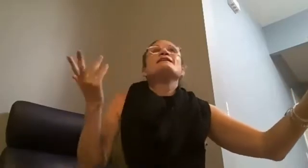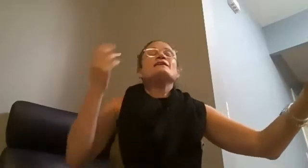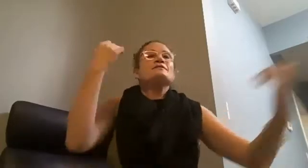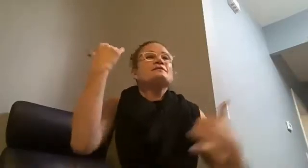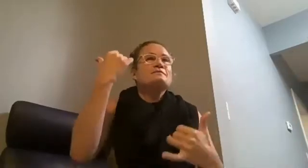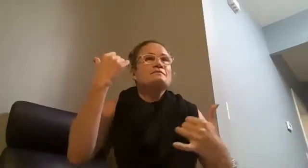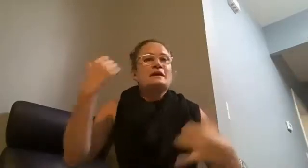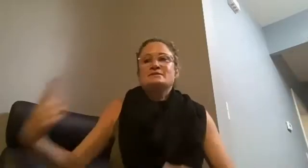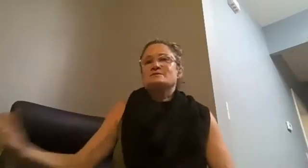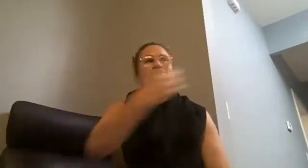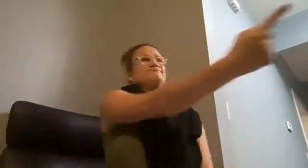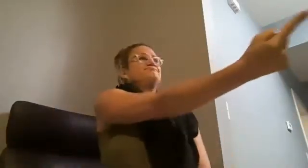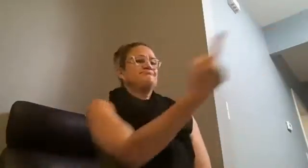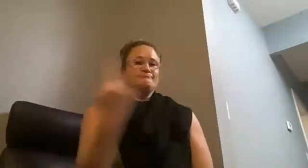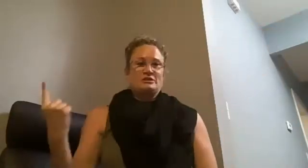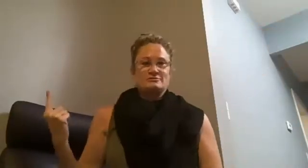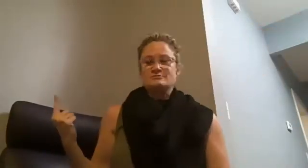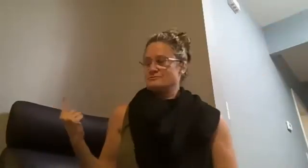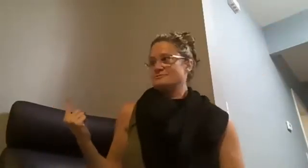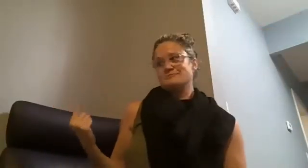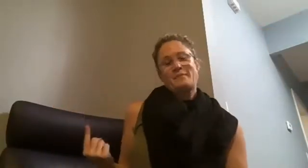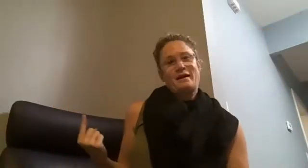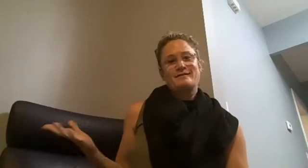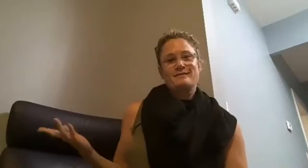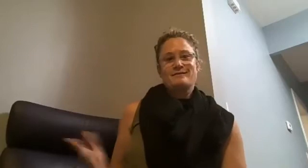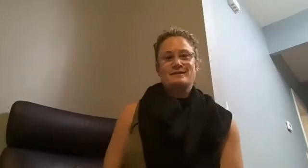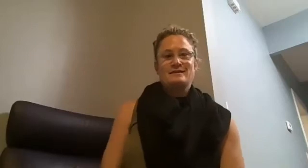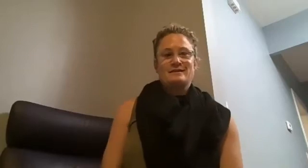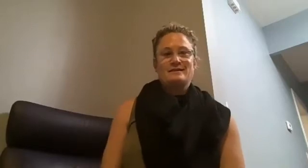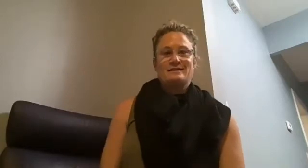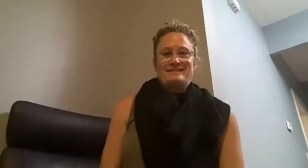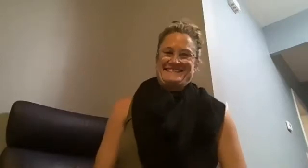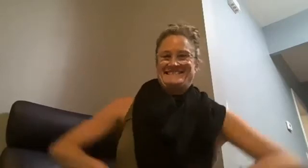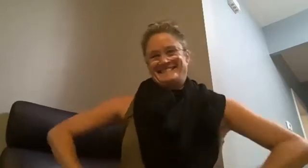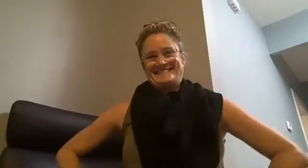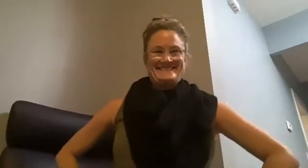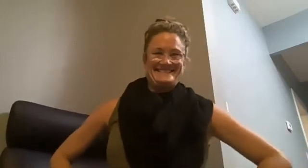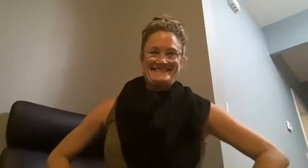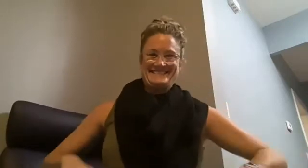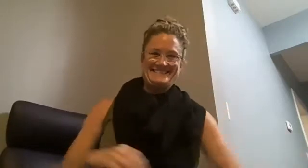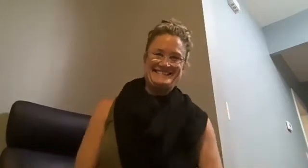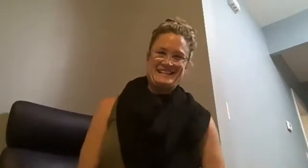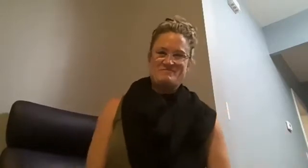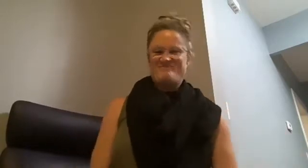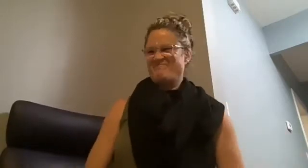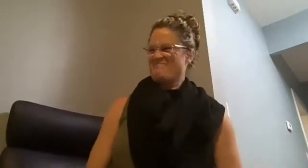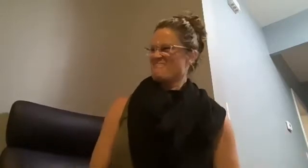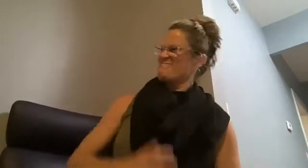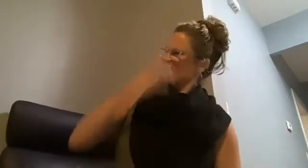running back after having retrieved that boomerang with this big grin on his face and having my first resentment against him. And then he took me